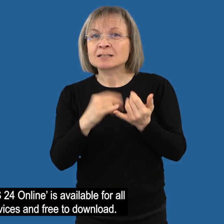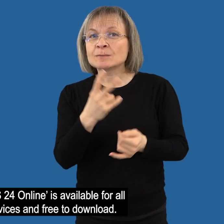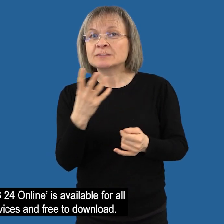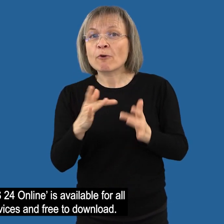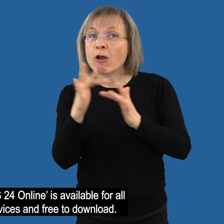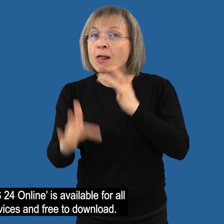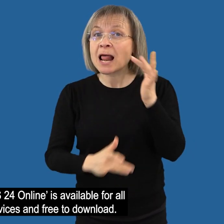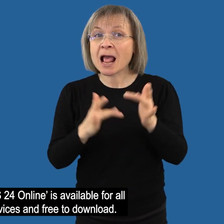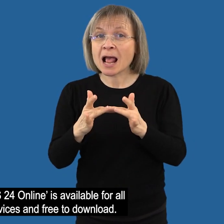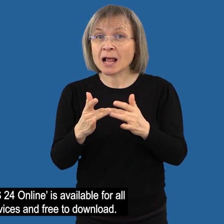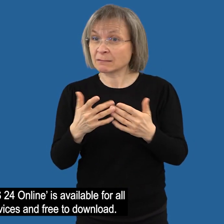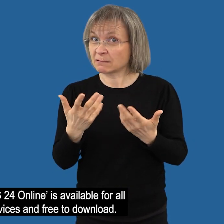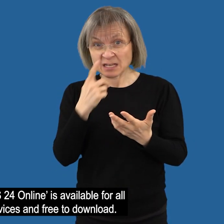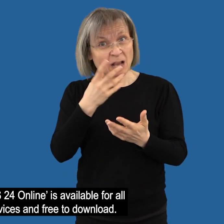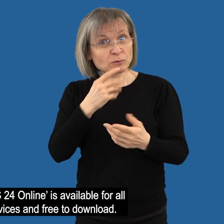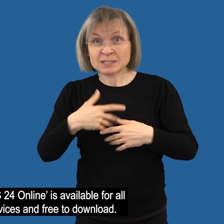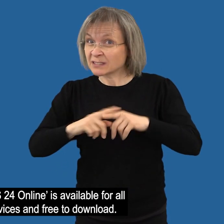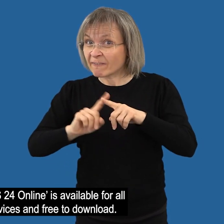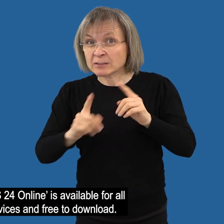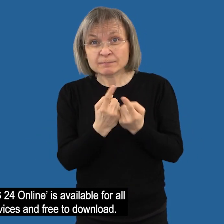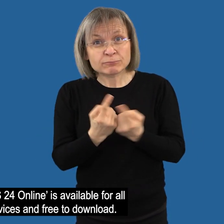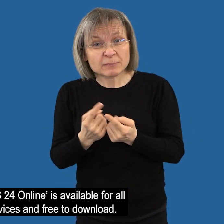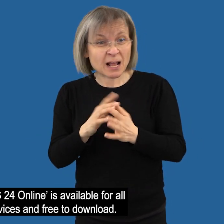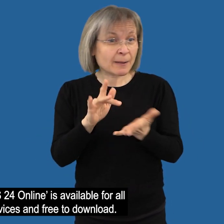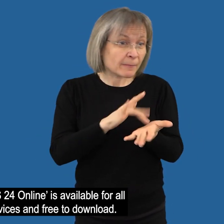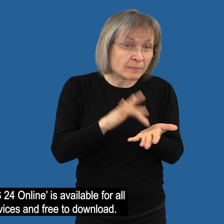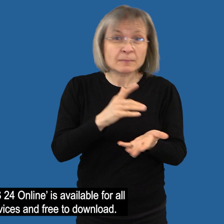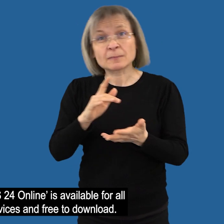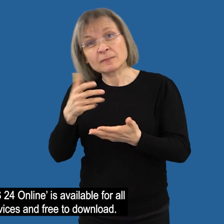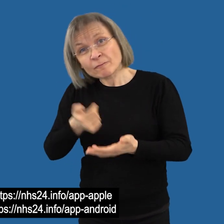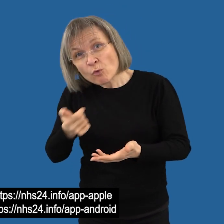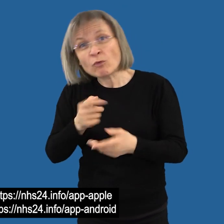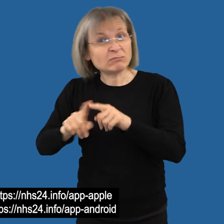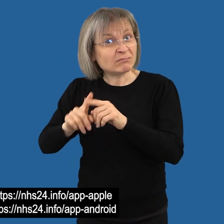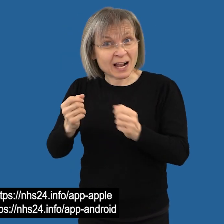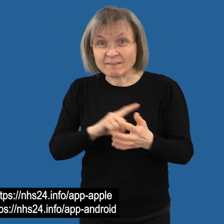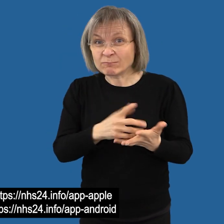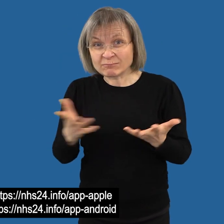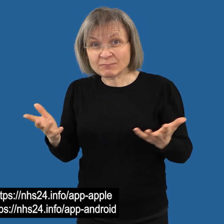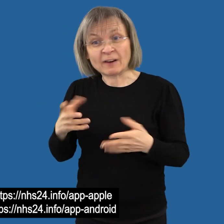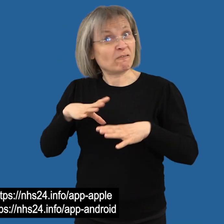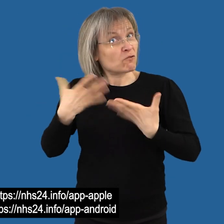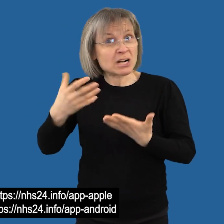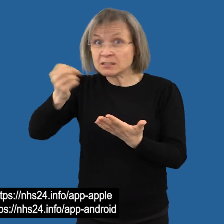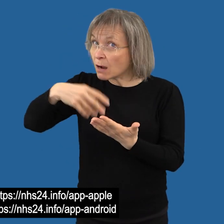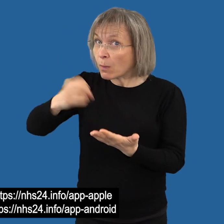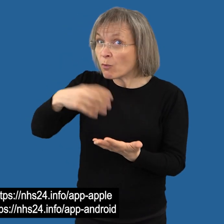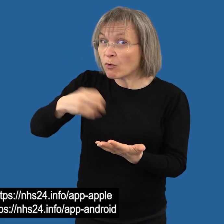NHS24 Online is available for all devices and free to download. NHS Info app,